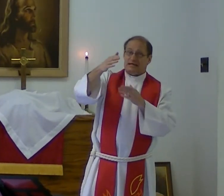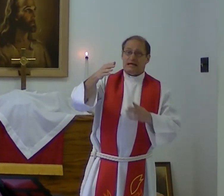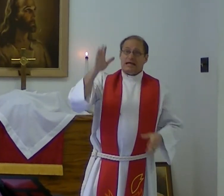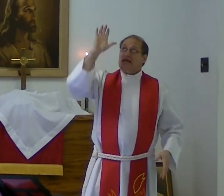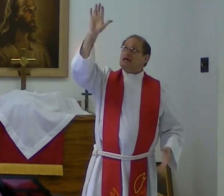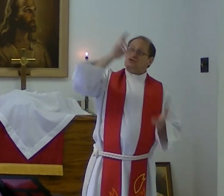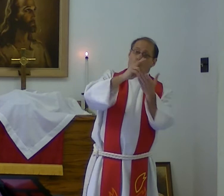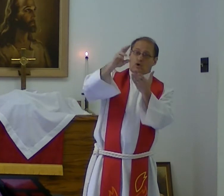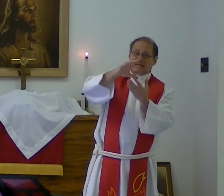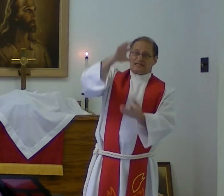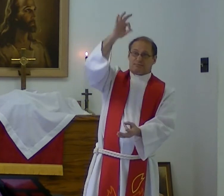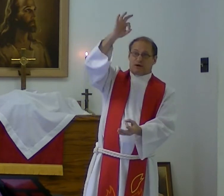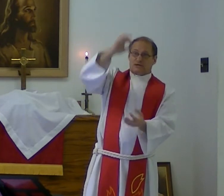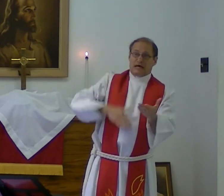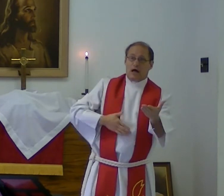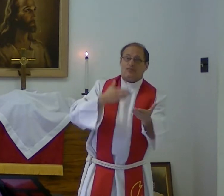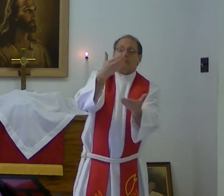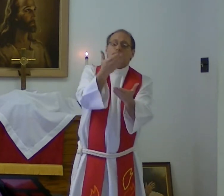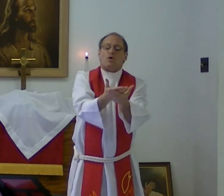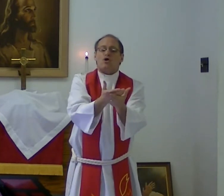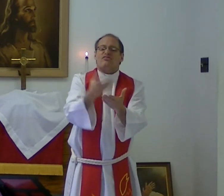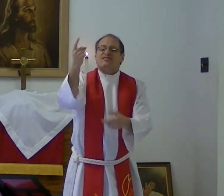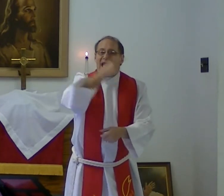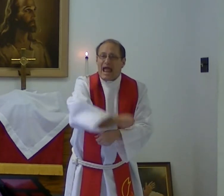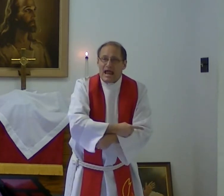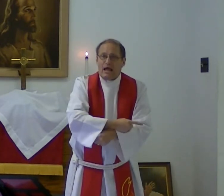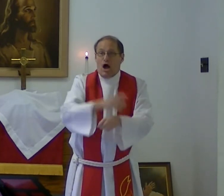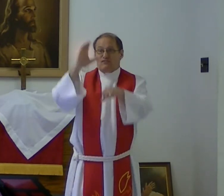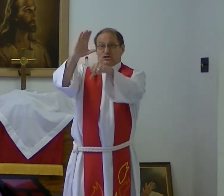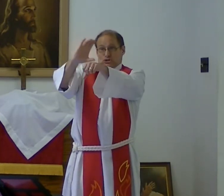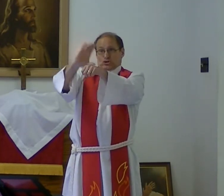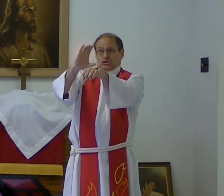His Holy Spirit the birthday of the church.